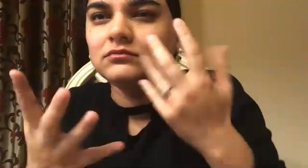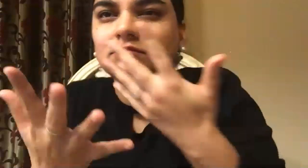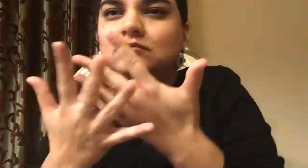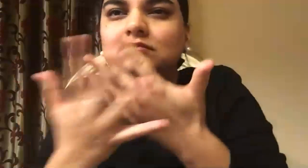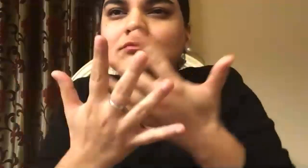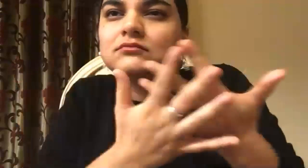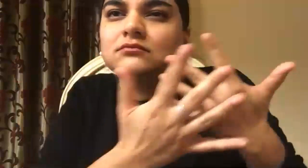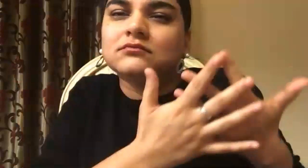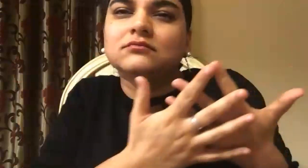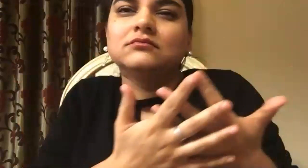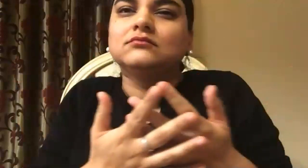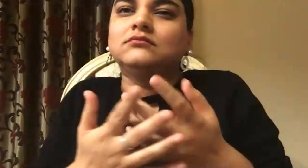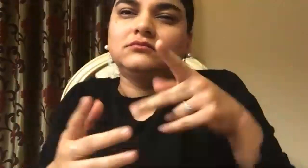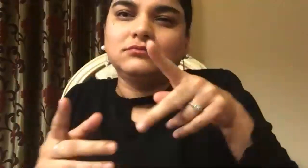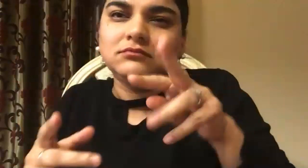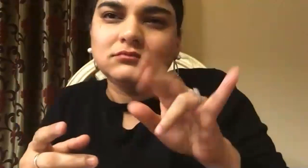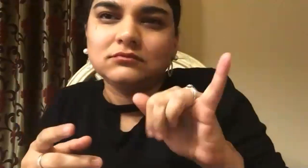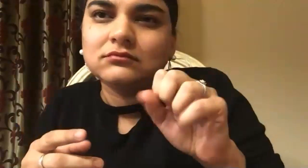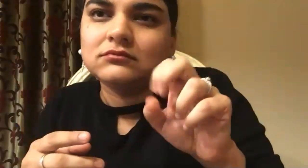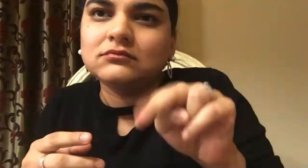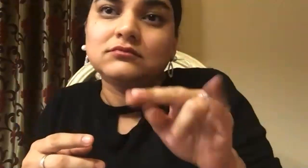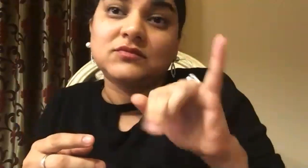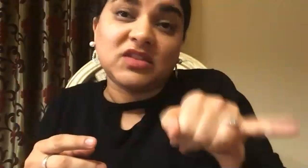to deafblind. There's no education to deafblind, especially in prisons.